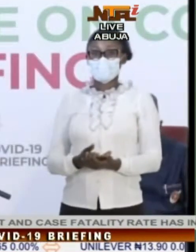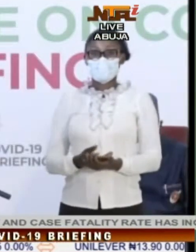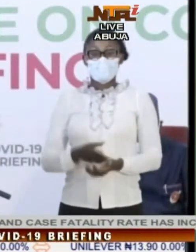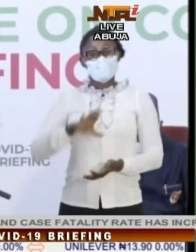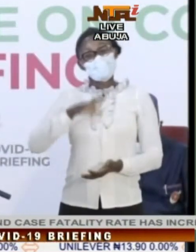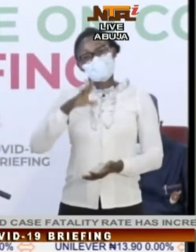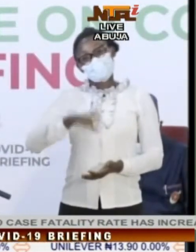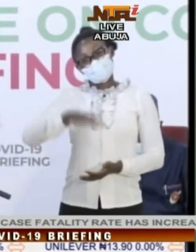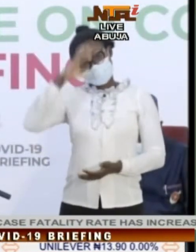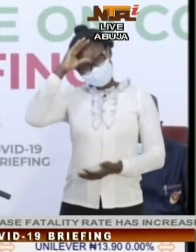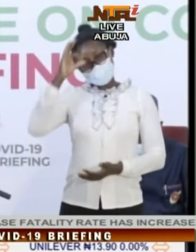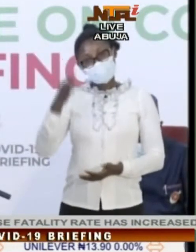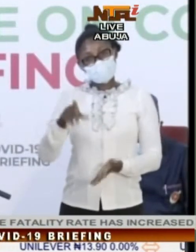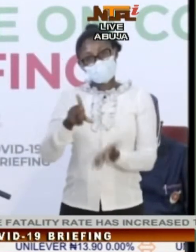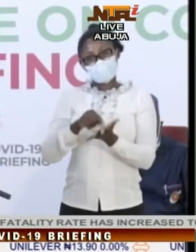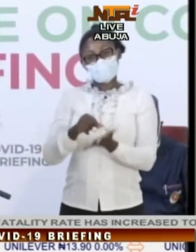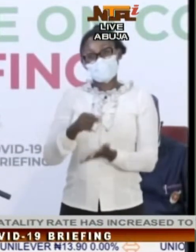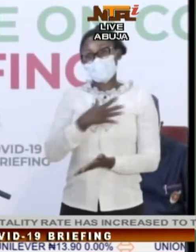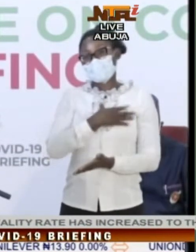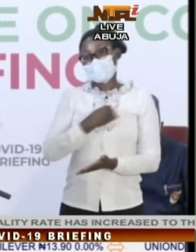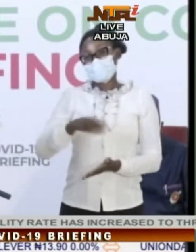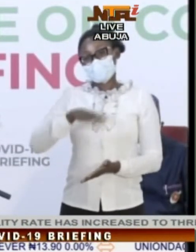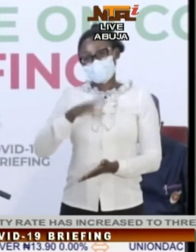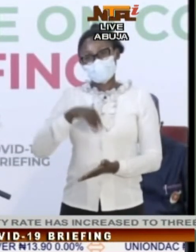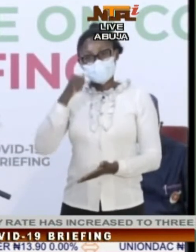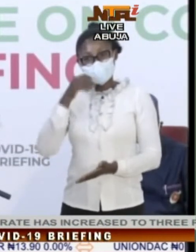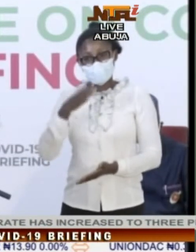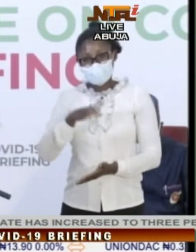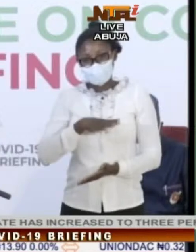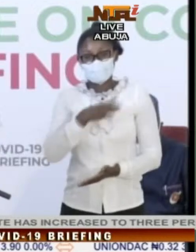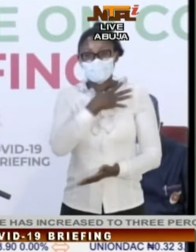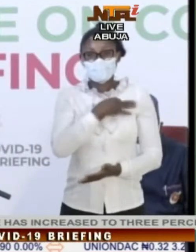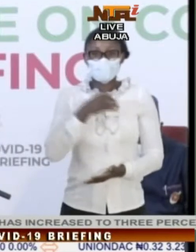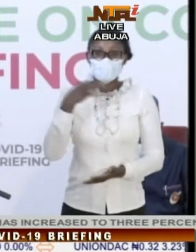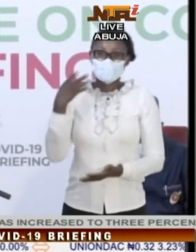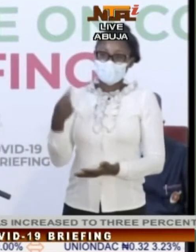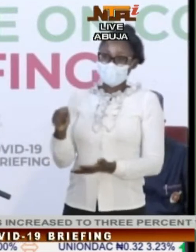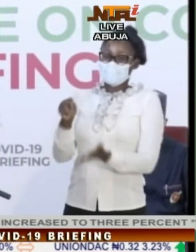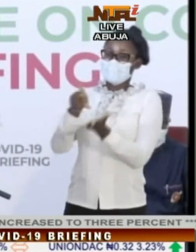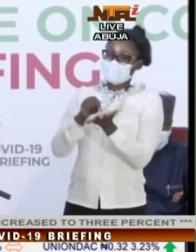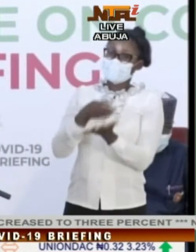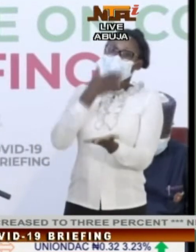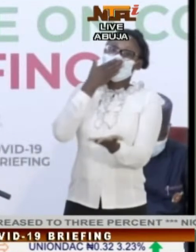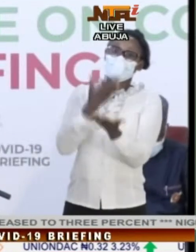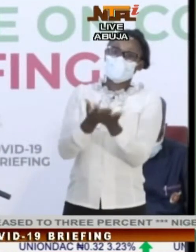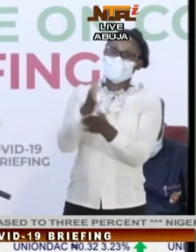the press and gentle ladies of the press, good evening.